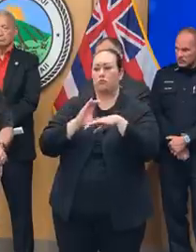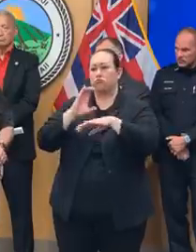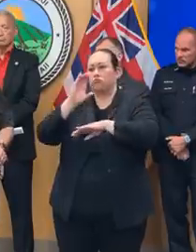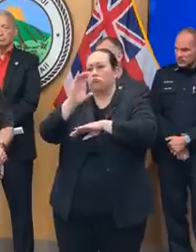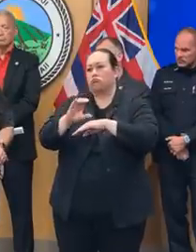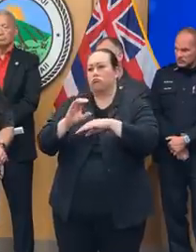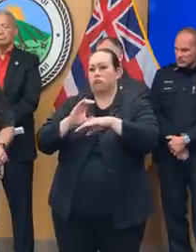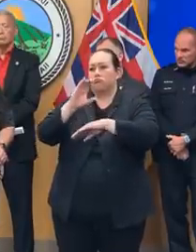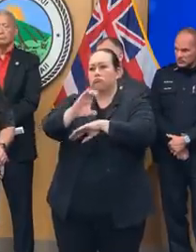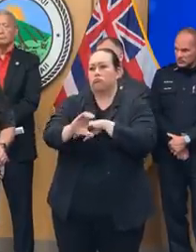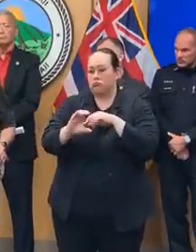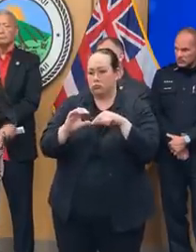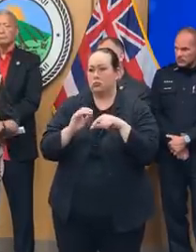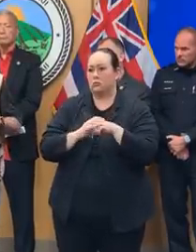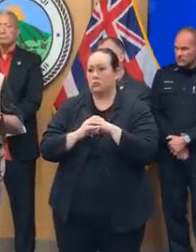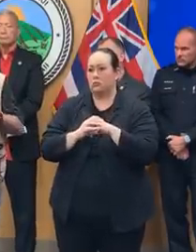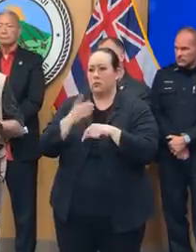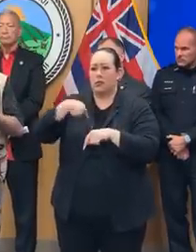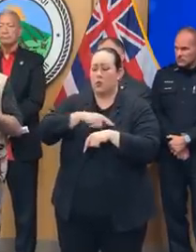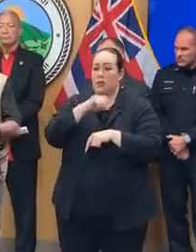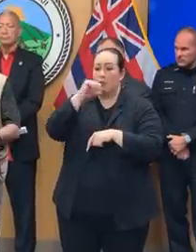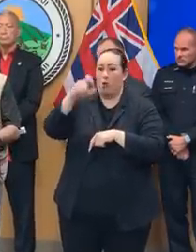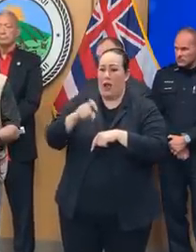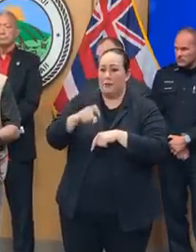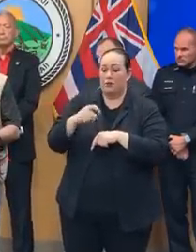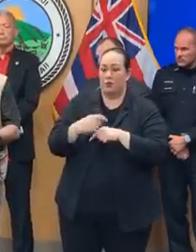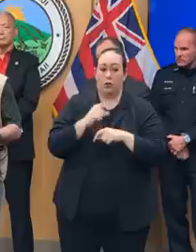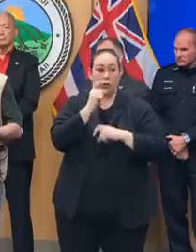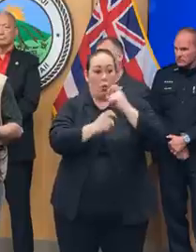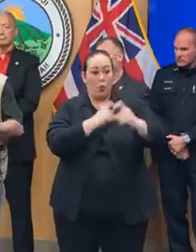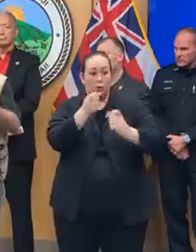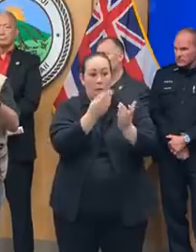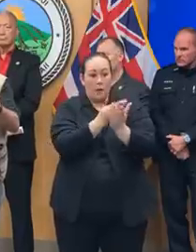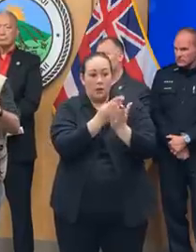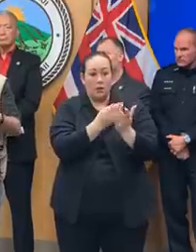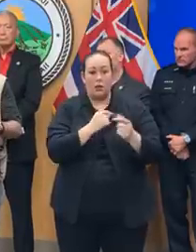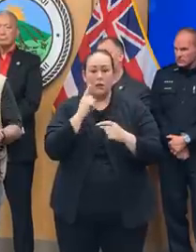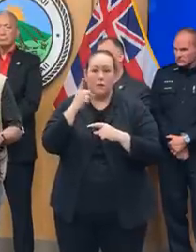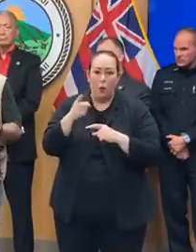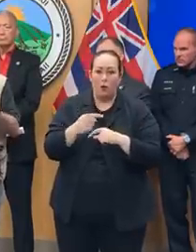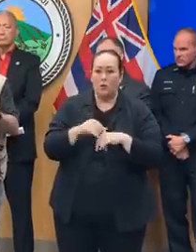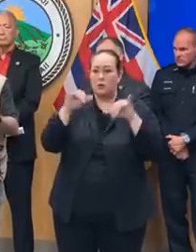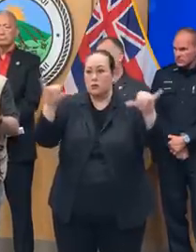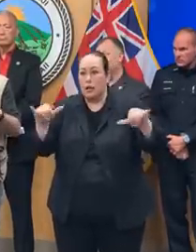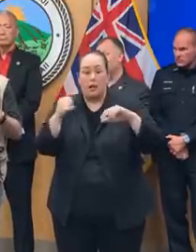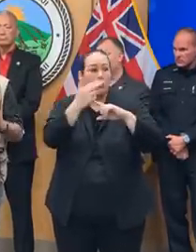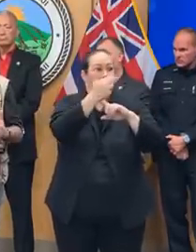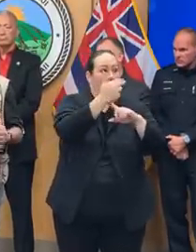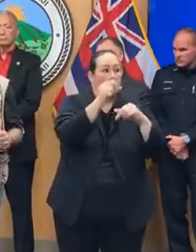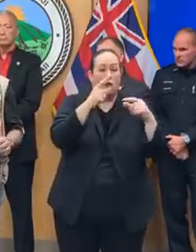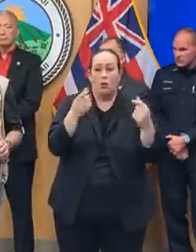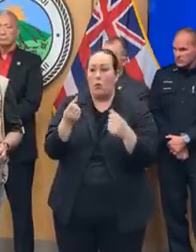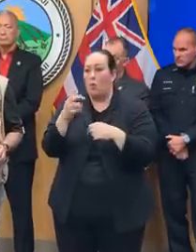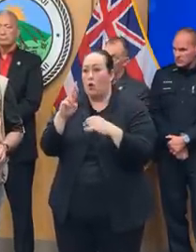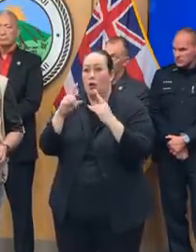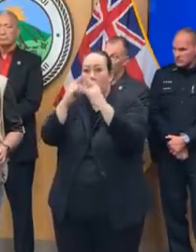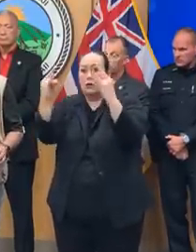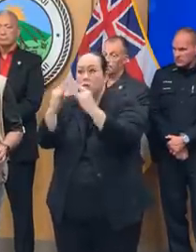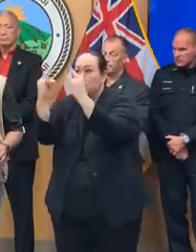Green, we are not having to spend donor dollars on congregate sheltering or donor dollars on hotel